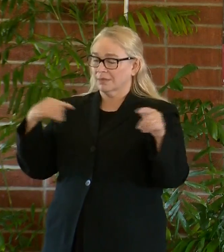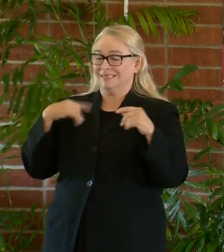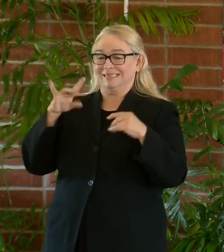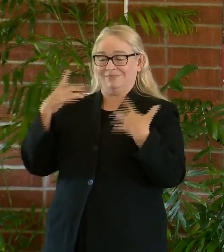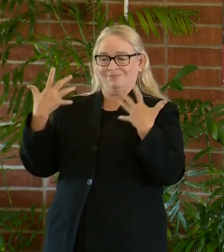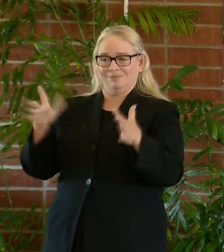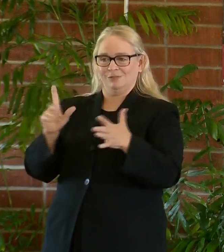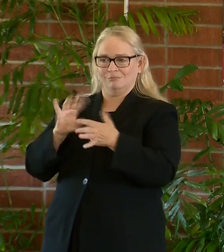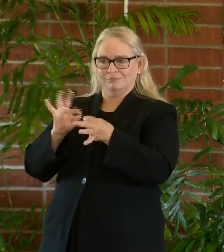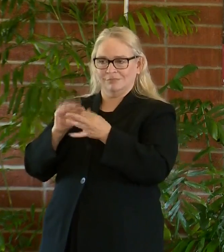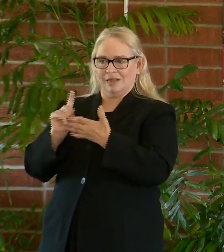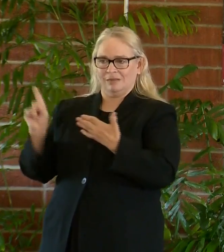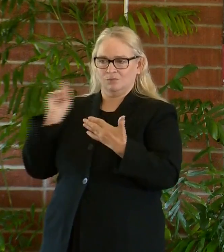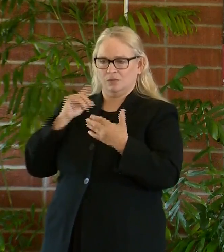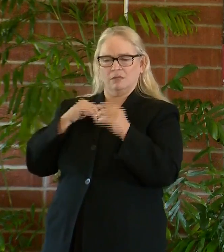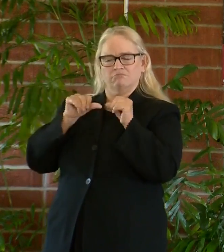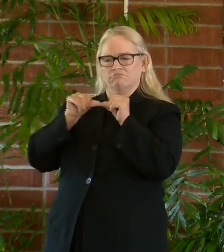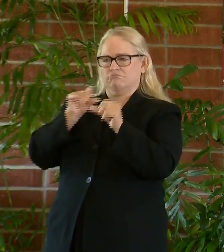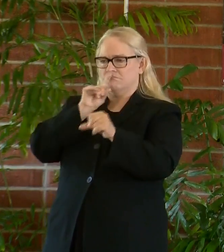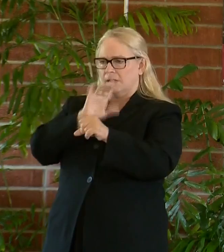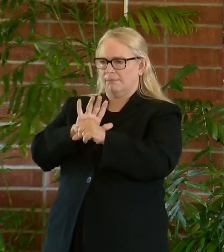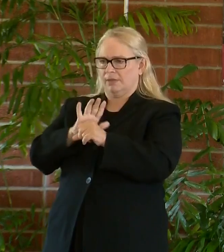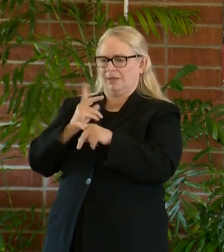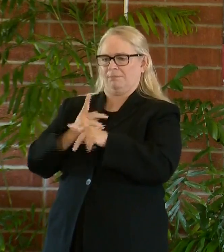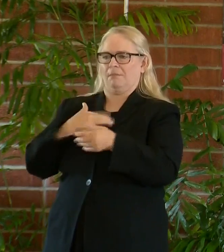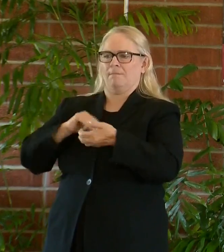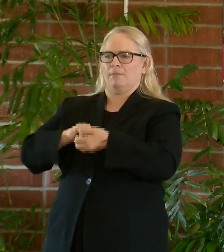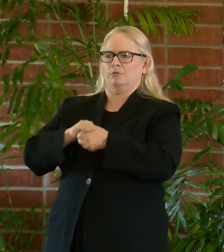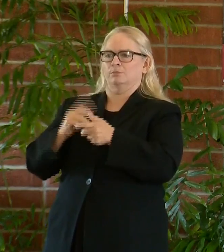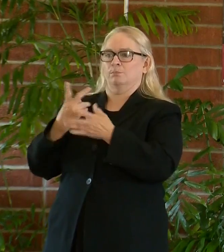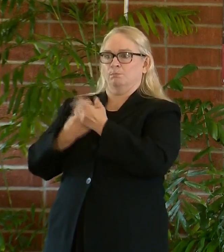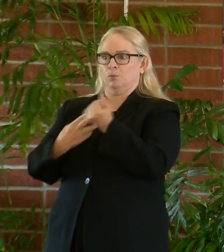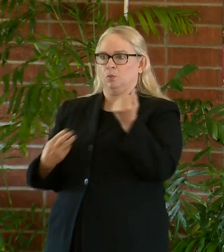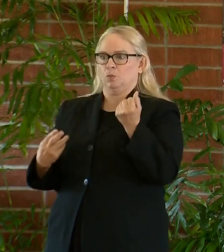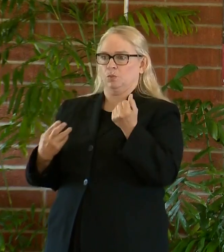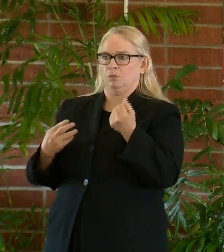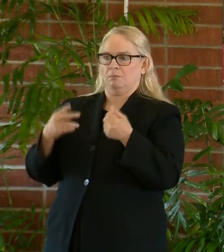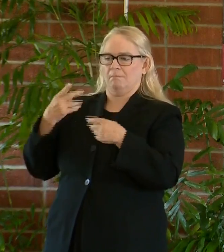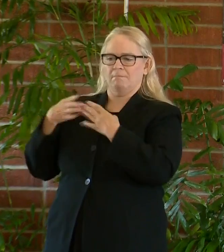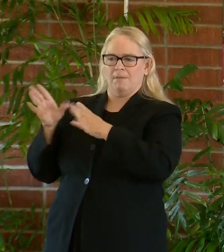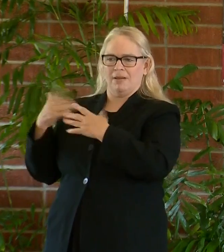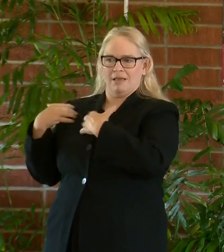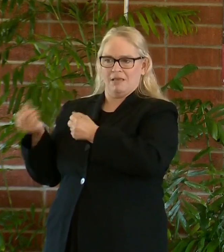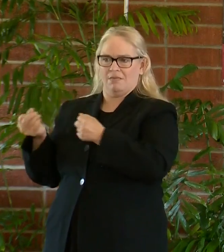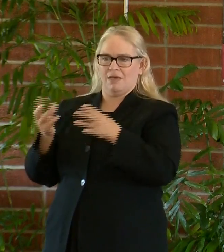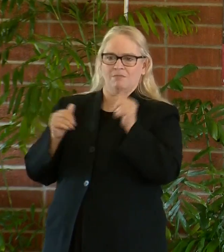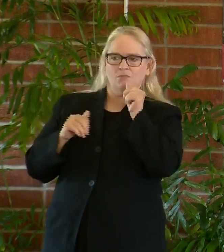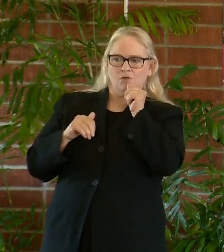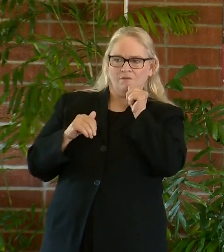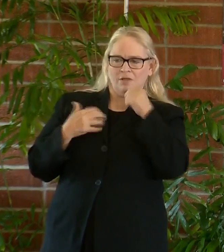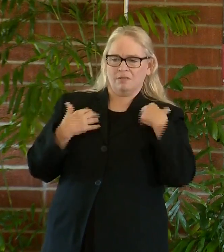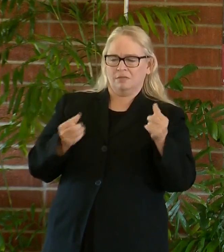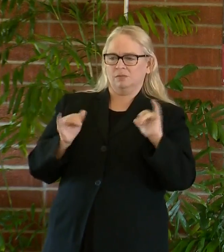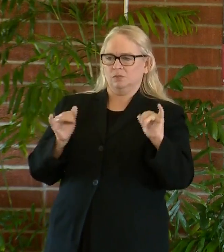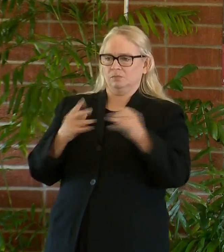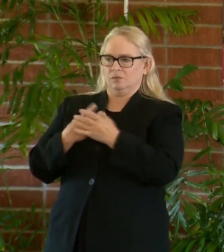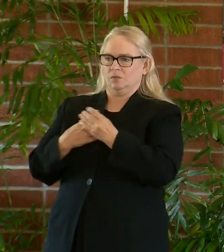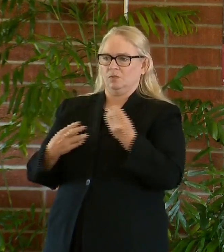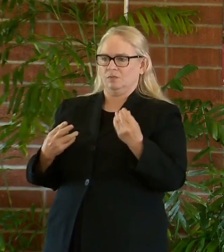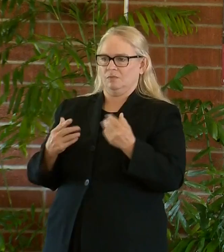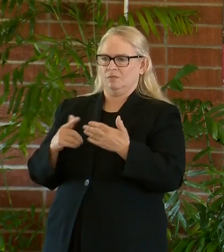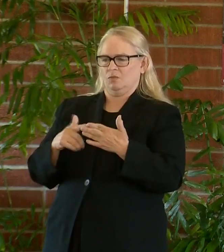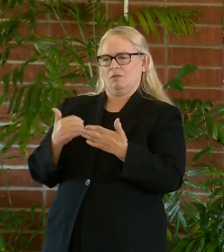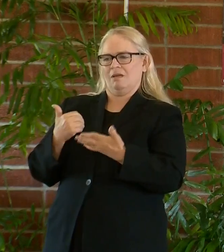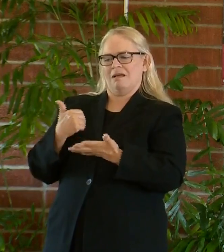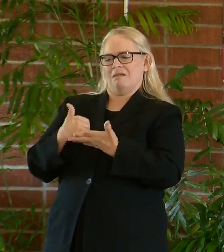with institutions, both public and private, UCLA, Stanford, among them, on pooled testing,